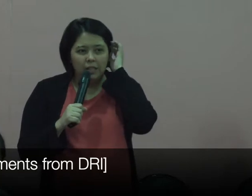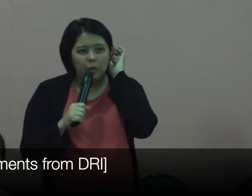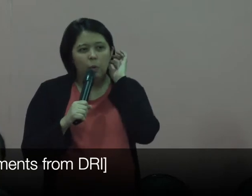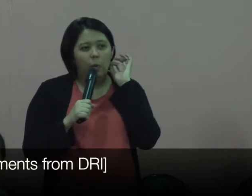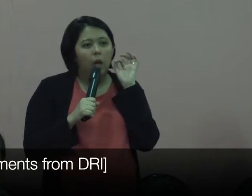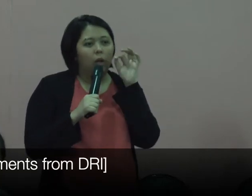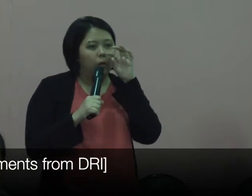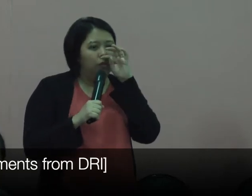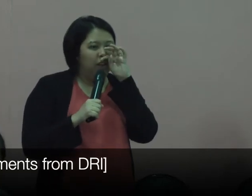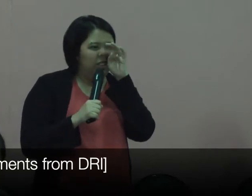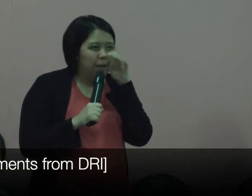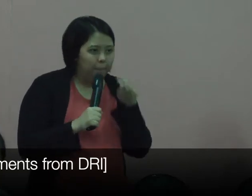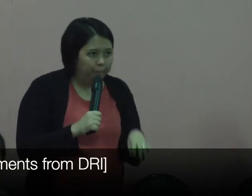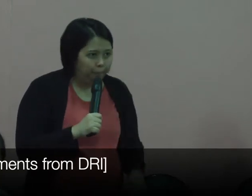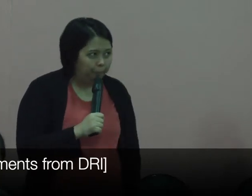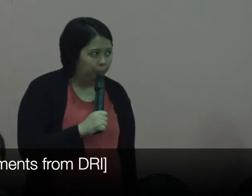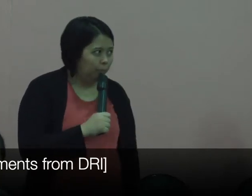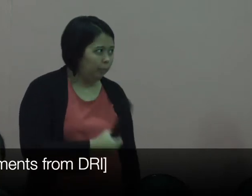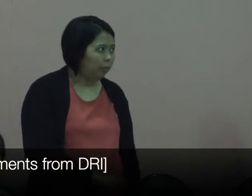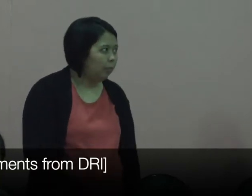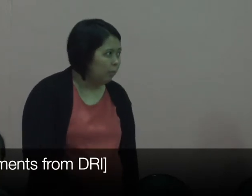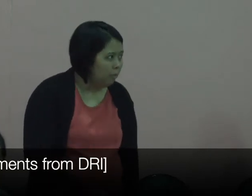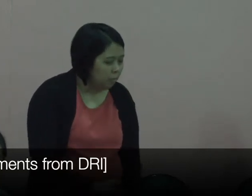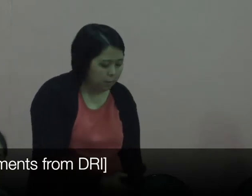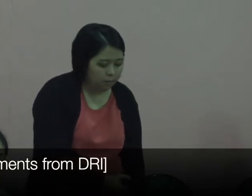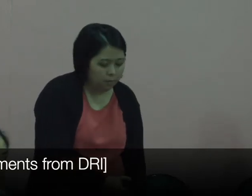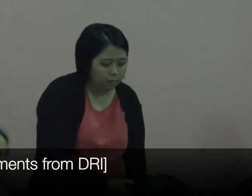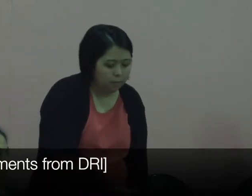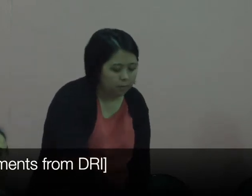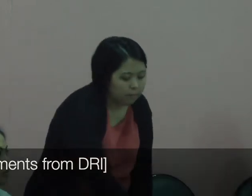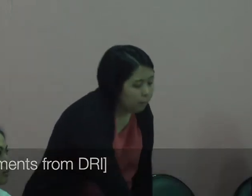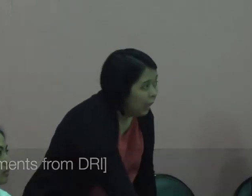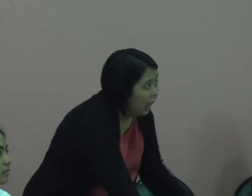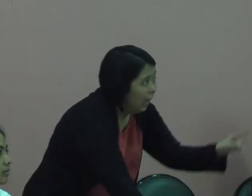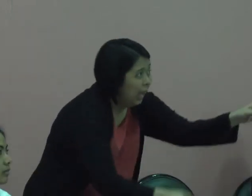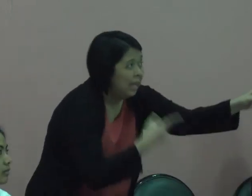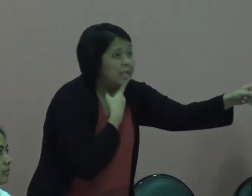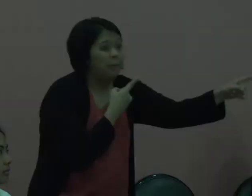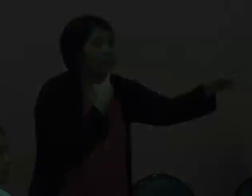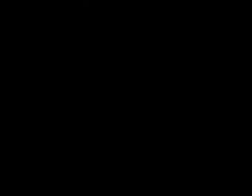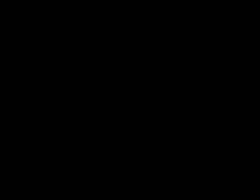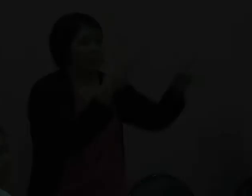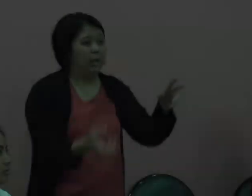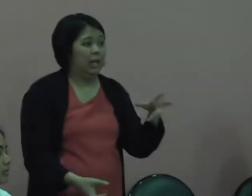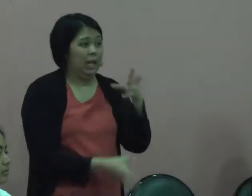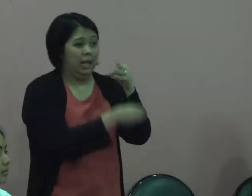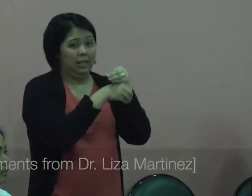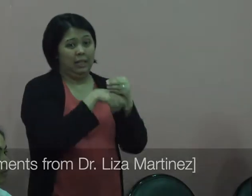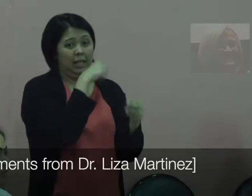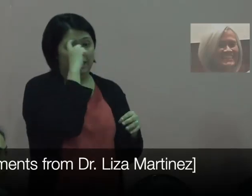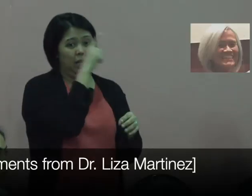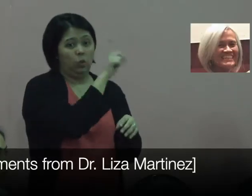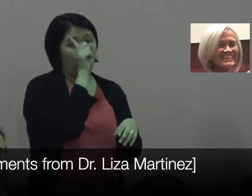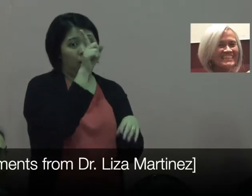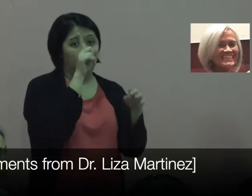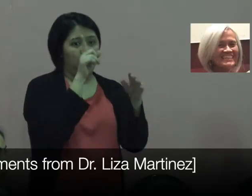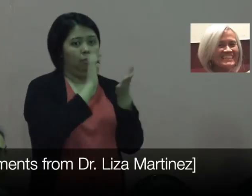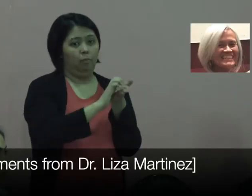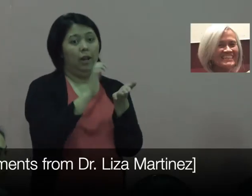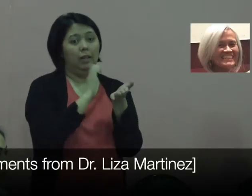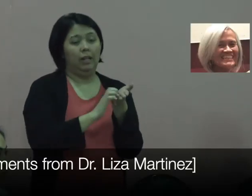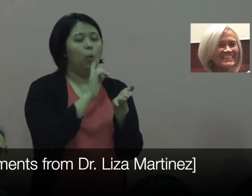dun sa face nung victim. I'll just jump in and say, because this was one of the exercises that we did when we went to the